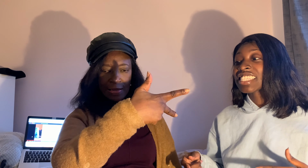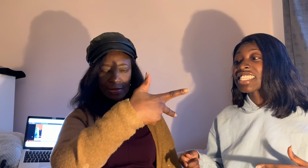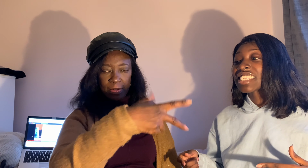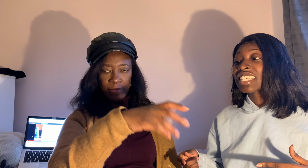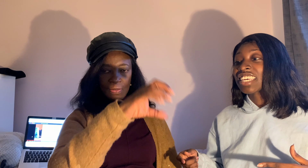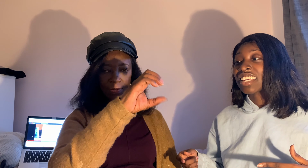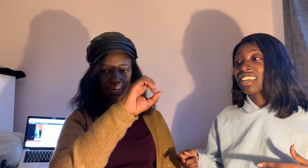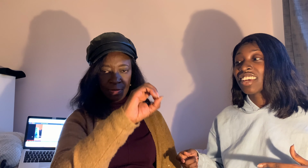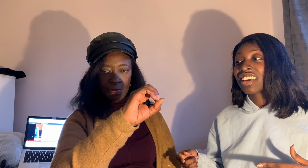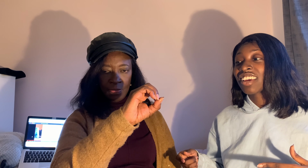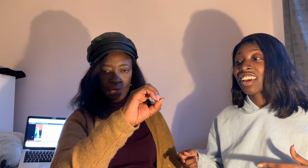80.